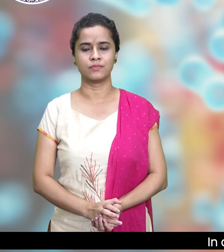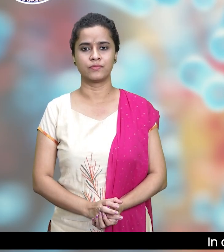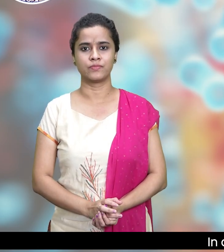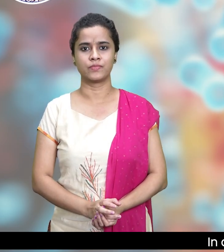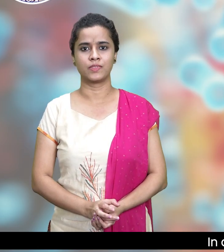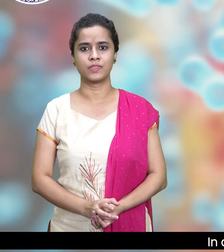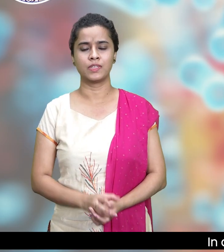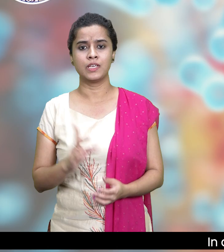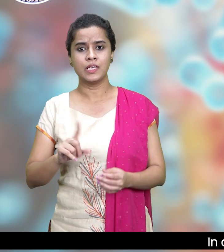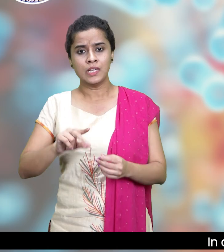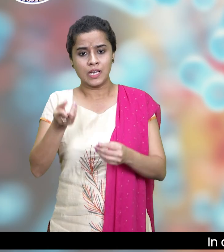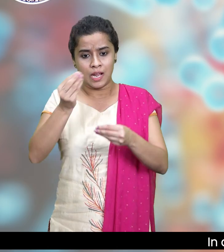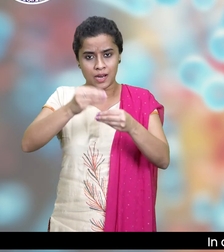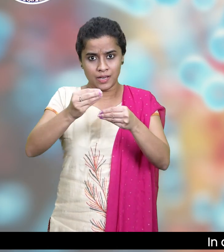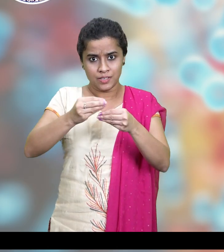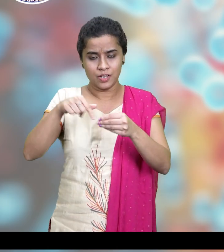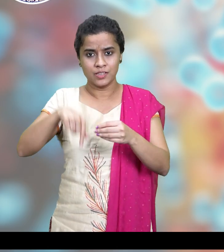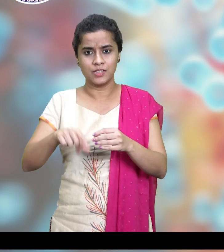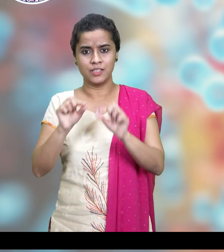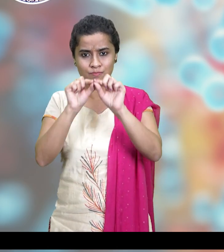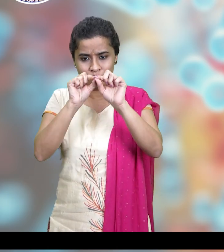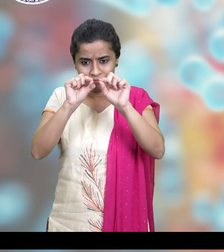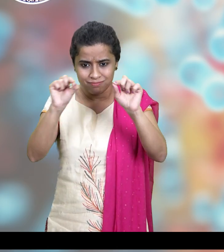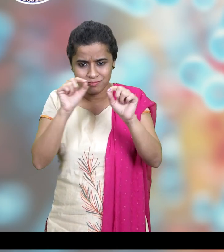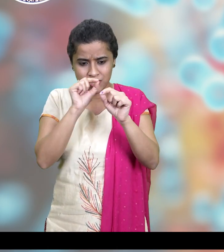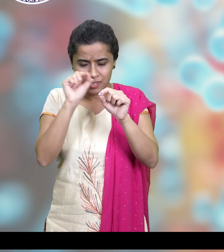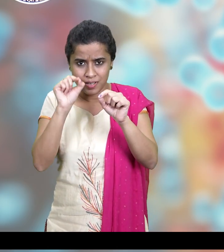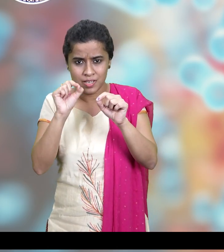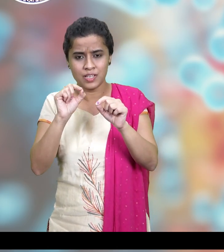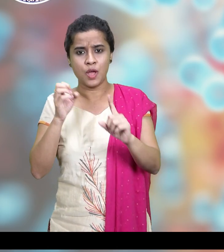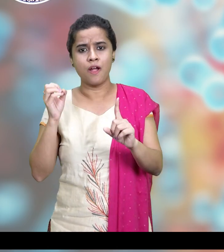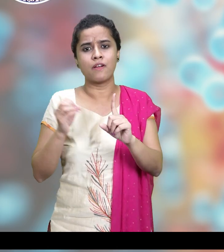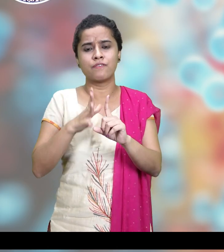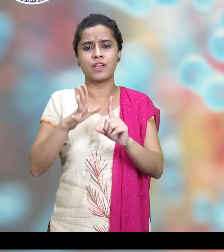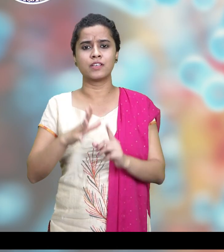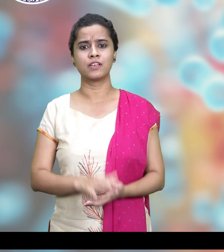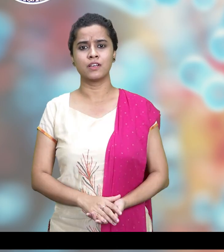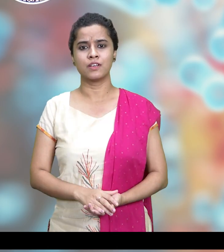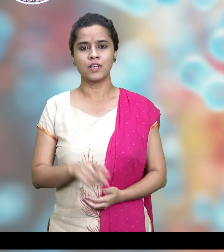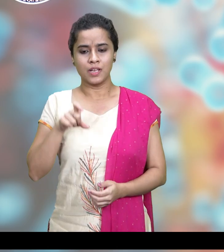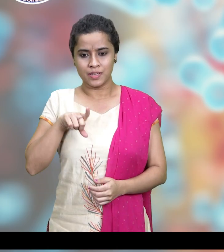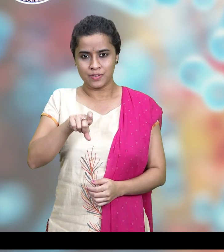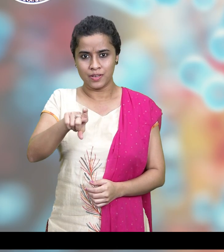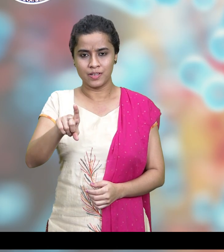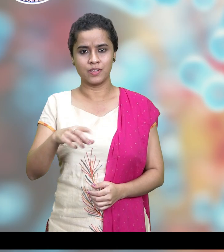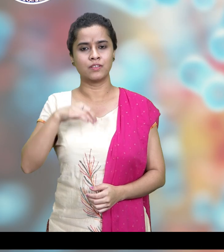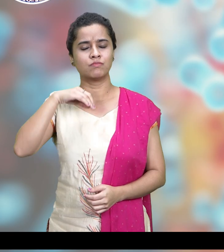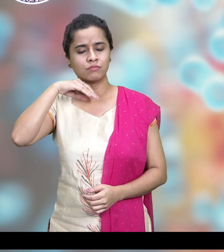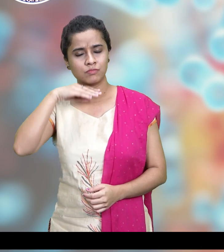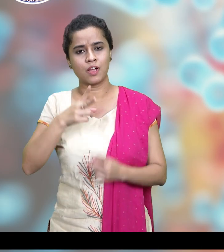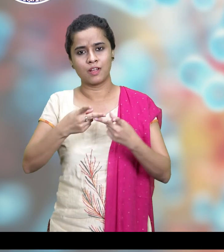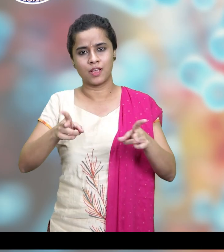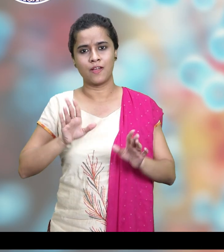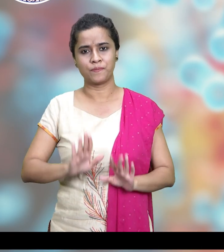In addition to these tissue specific effects of infectious disease,